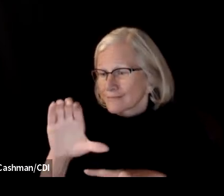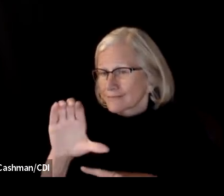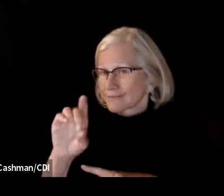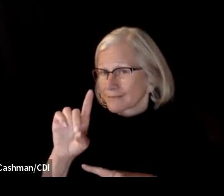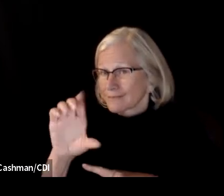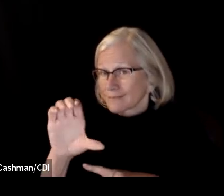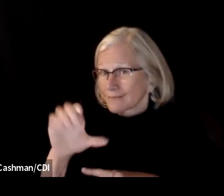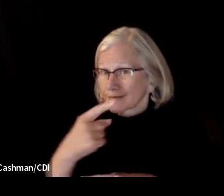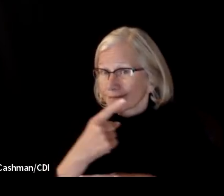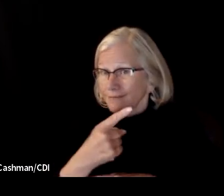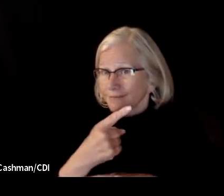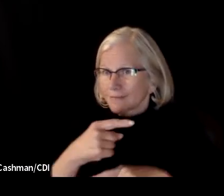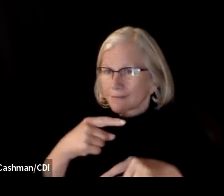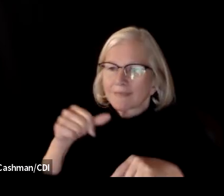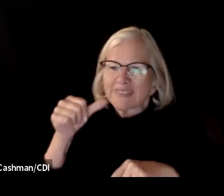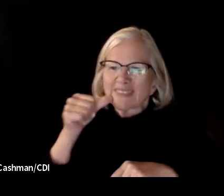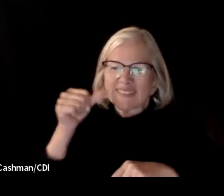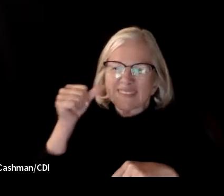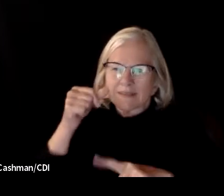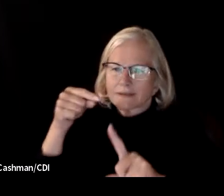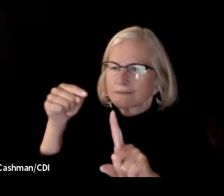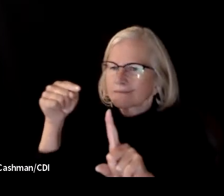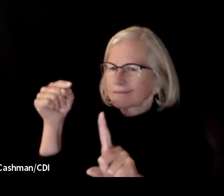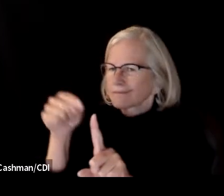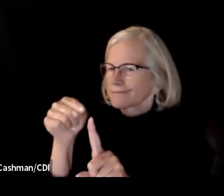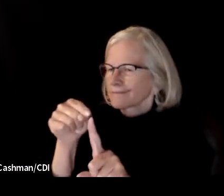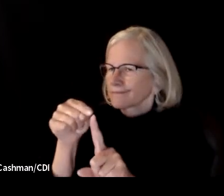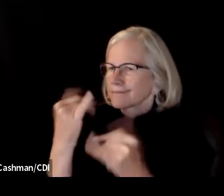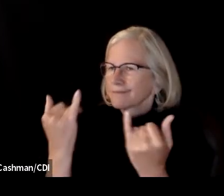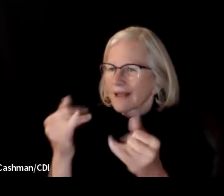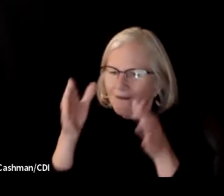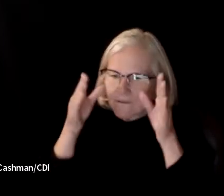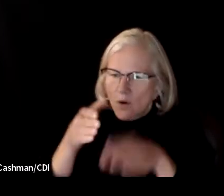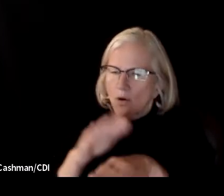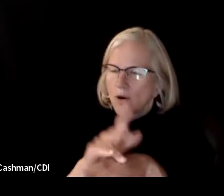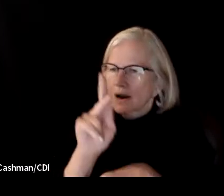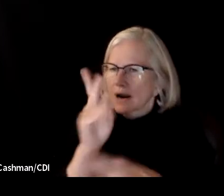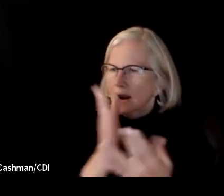so that's why we wanted to get this out right away for K-12.